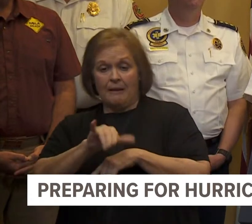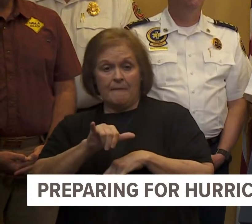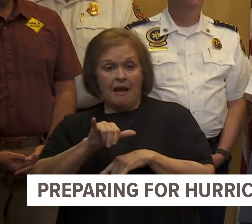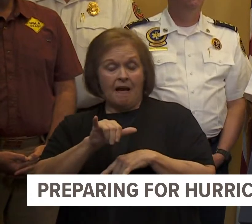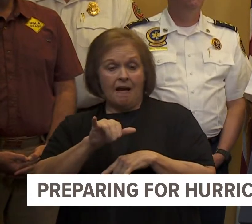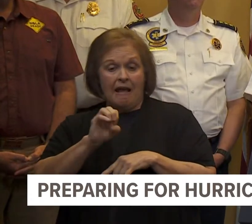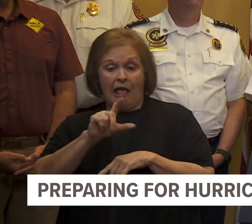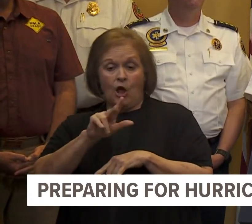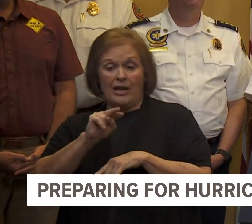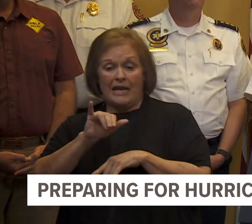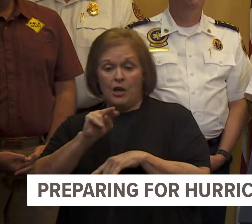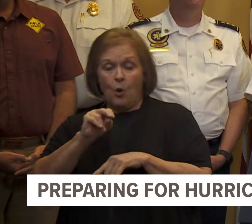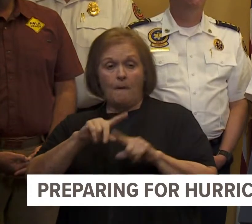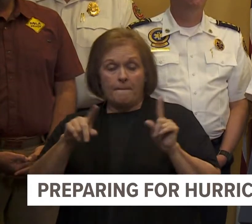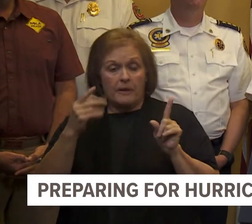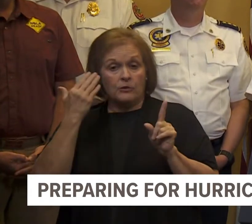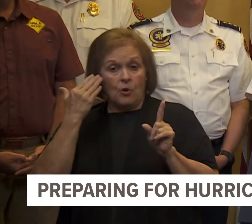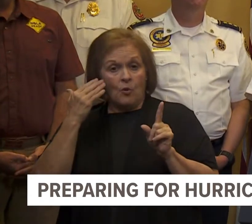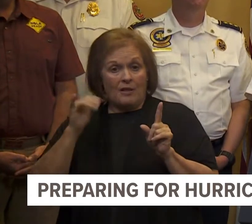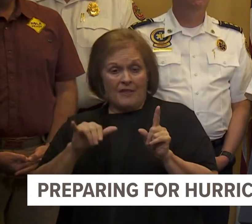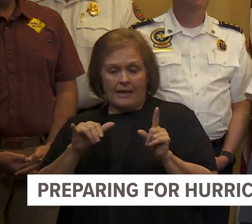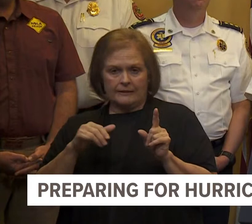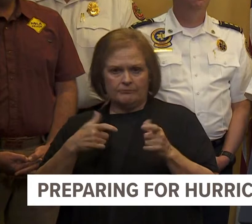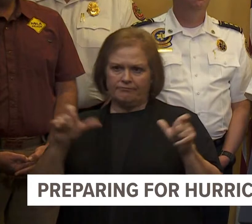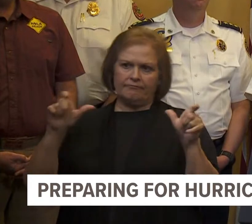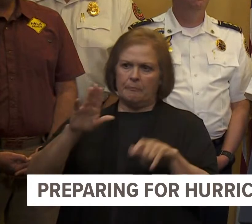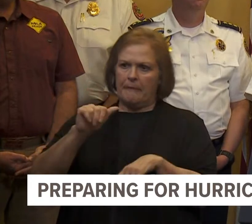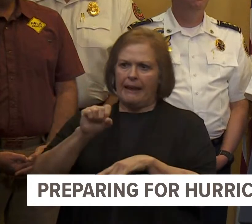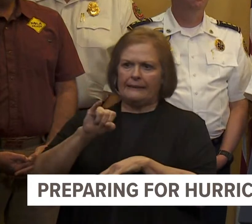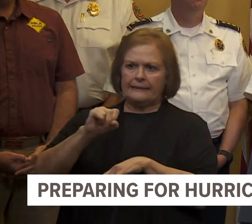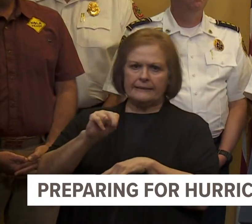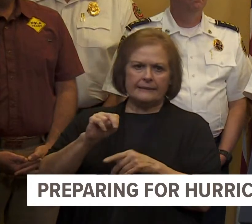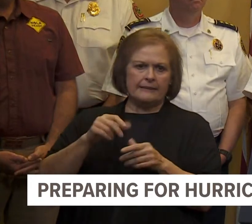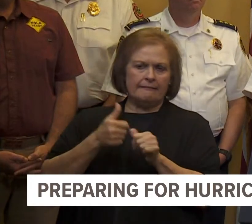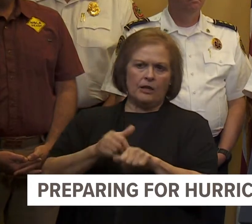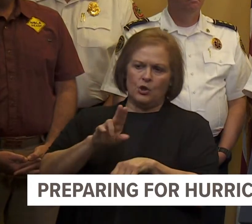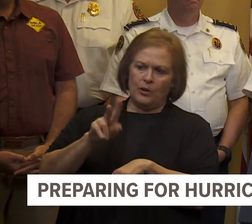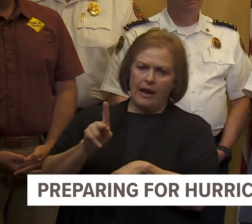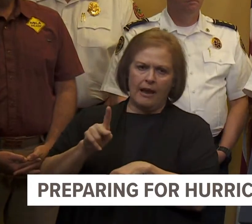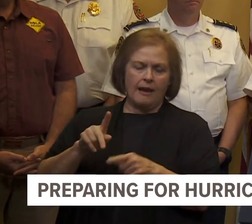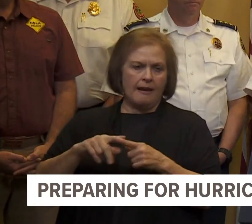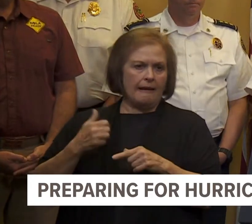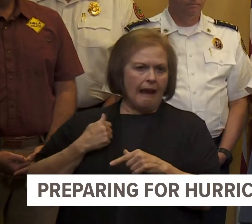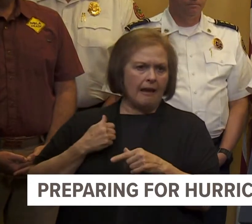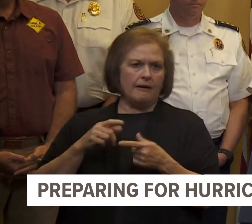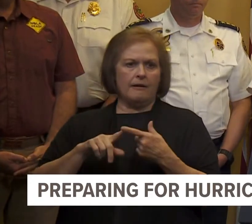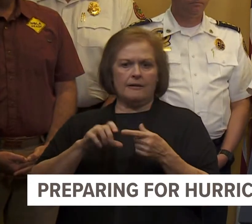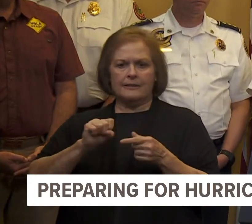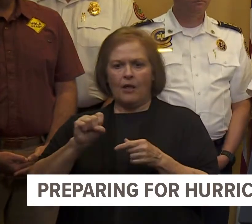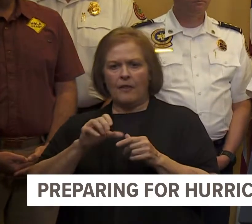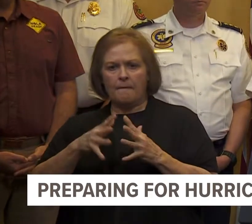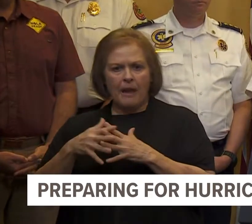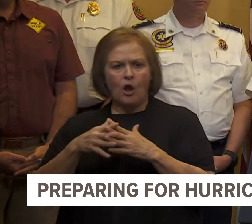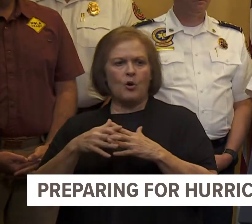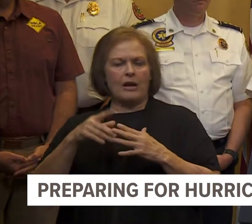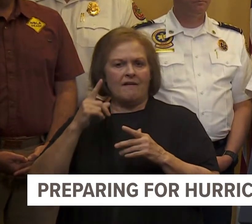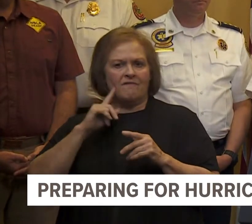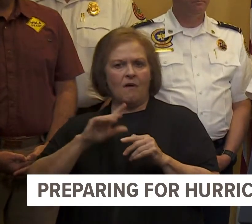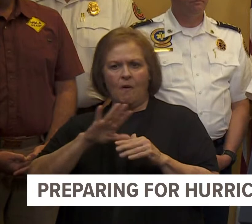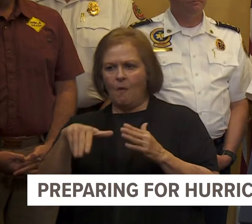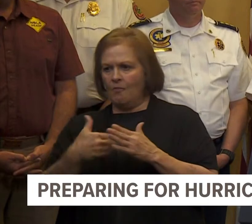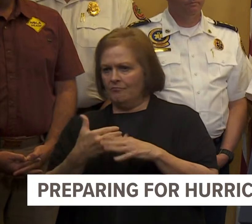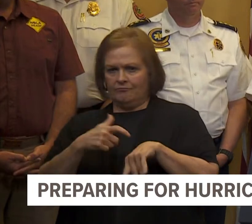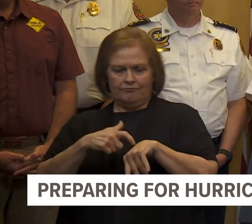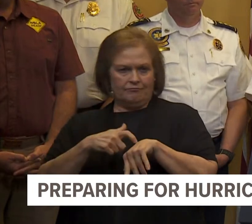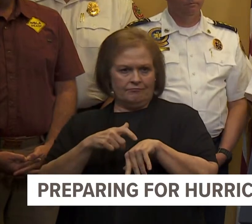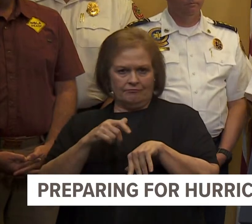also remember, this forecast is a huge basin. So Canada to the UK, down to Africa, down to South America for the entire